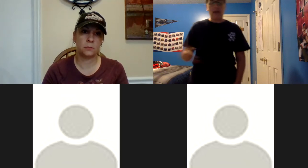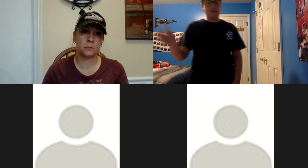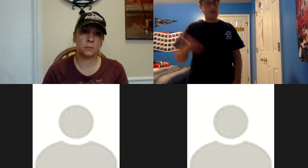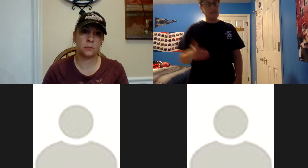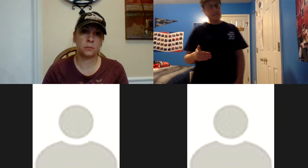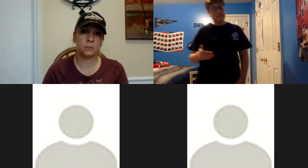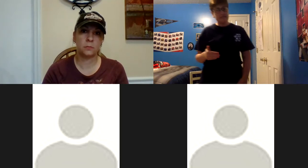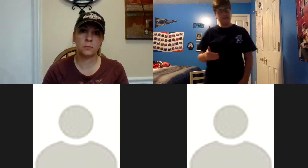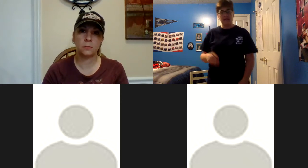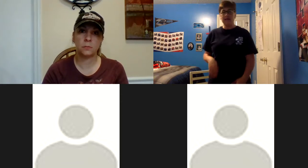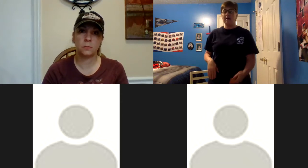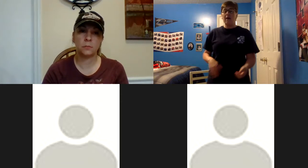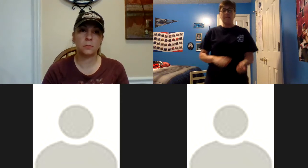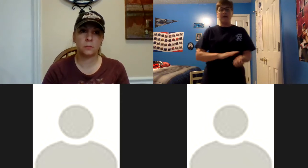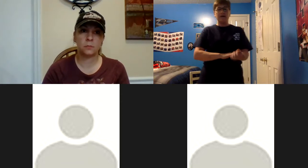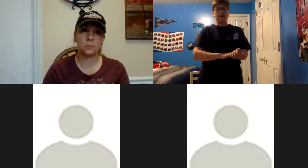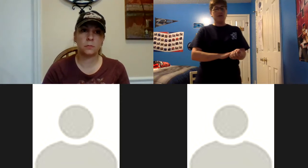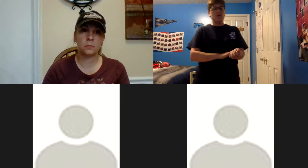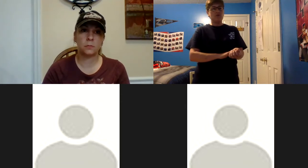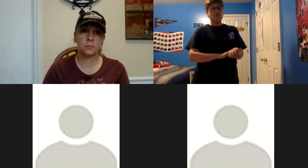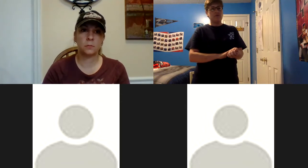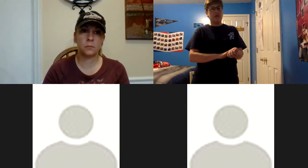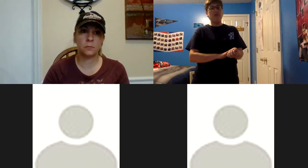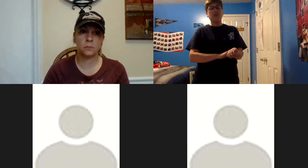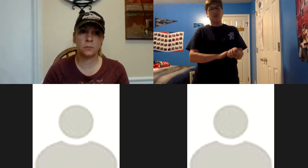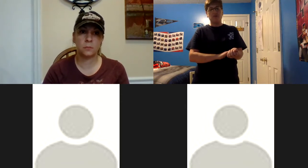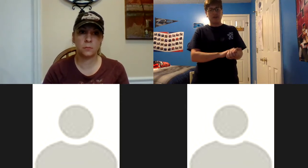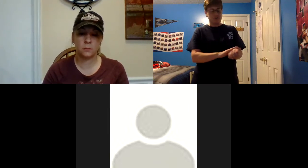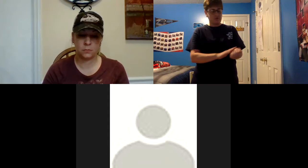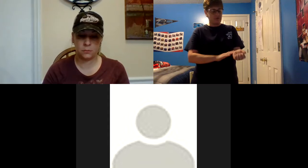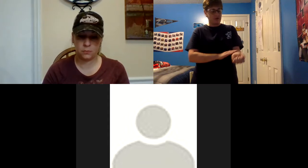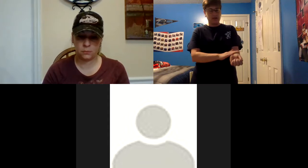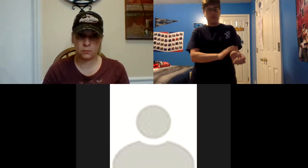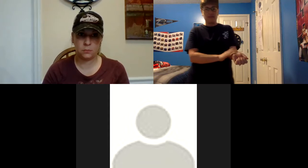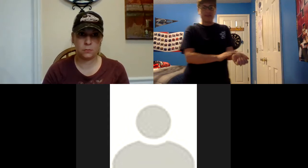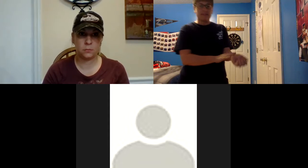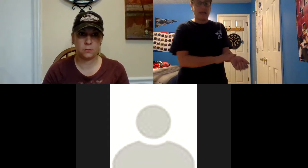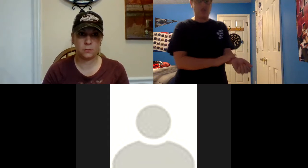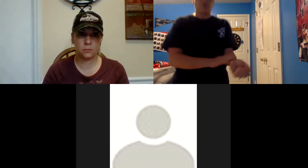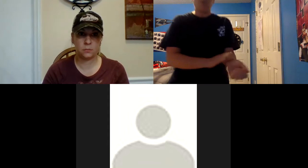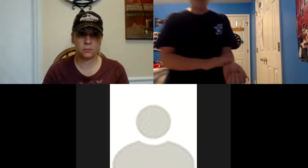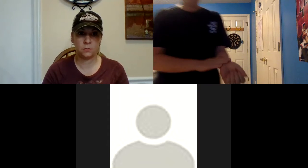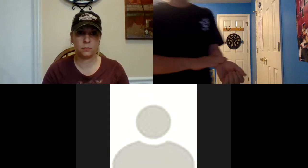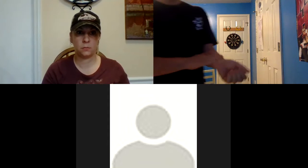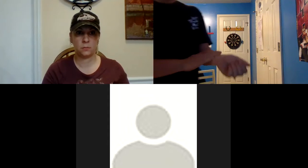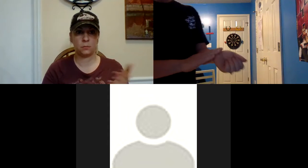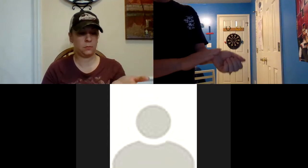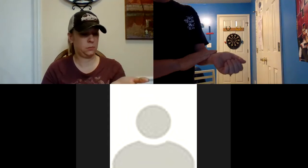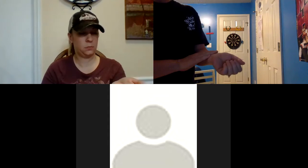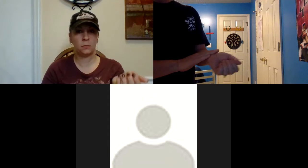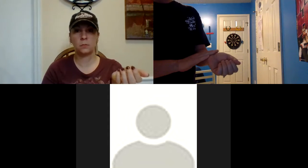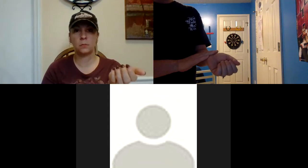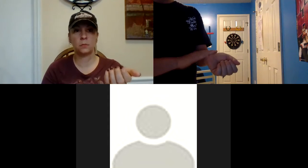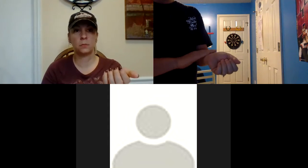you know, have it on the list yet. But your healthcare professionals are going to be things at your wrist, like